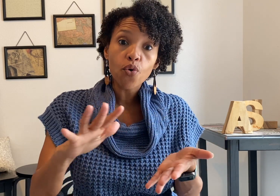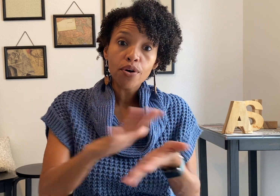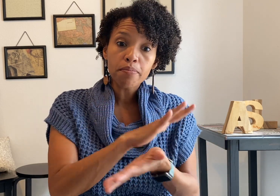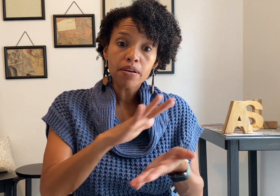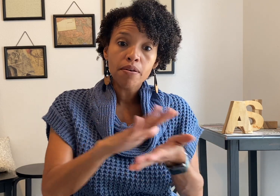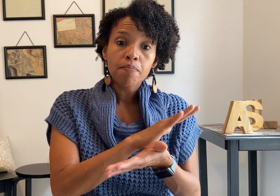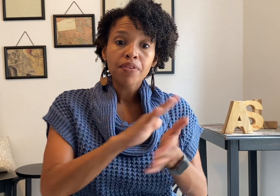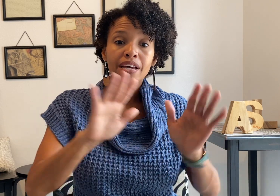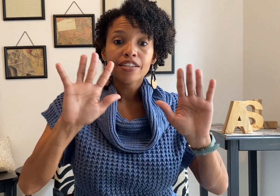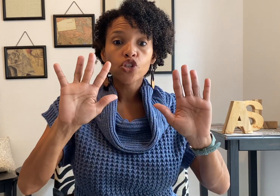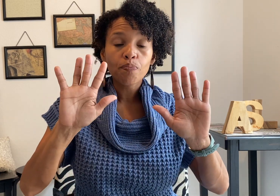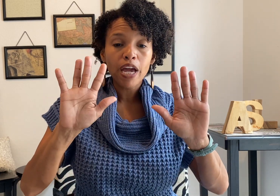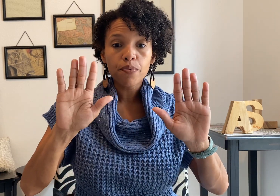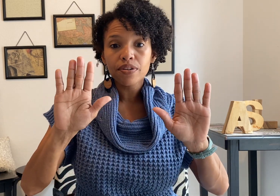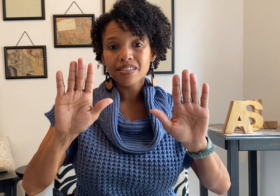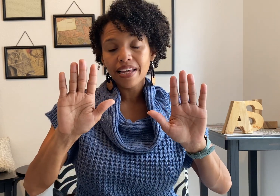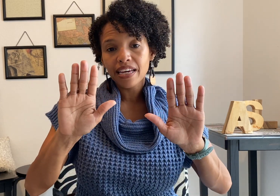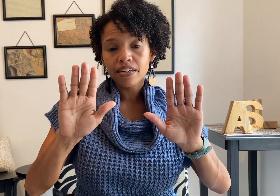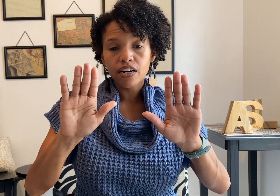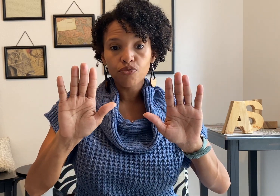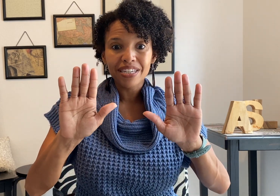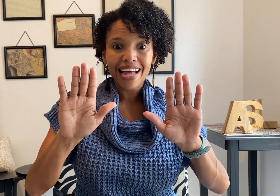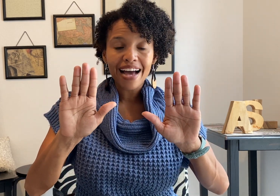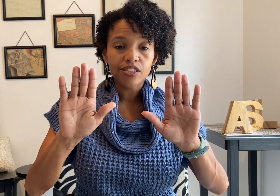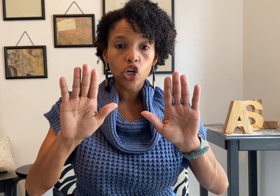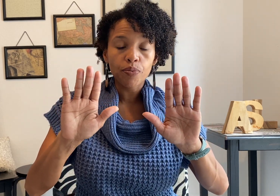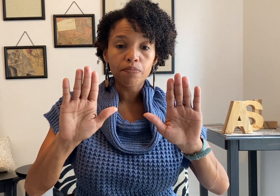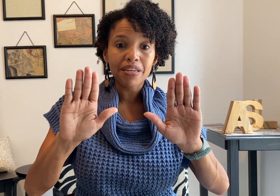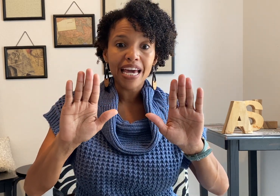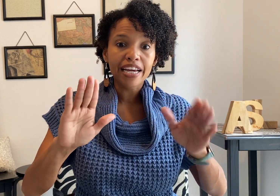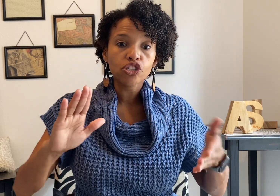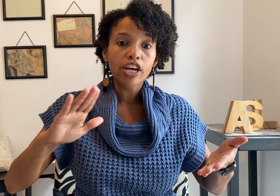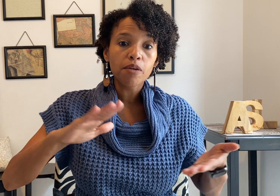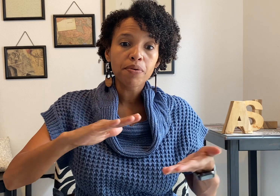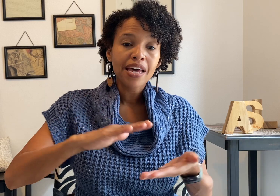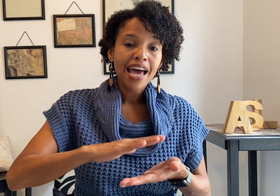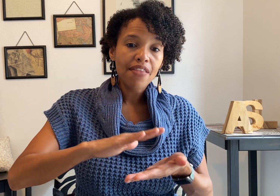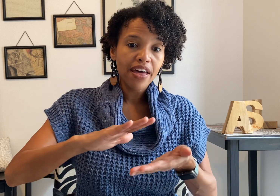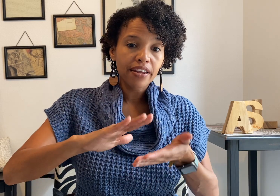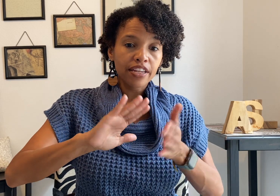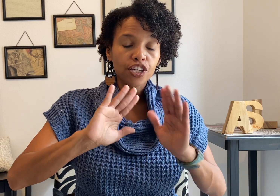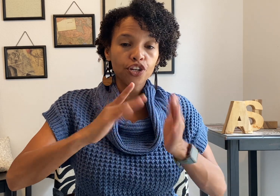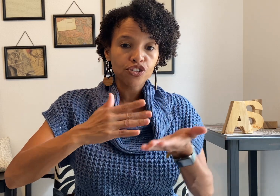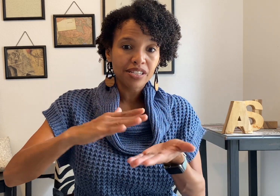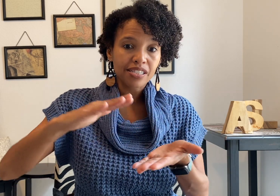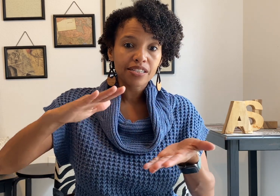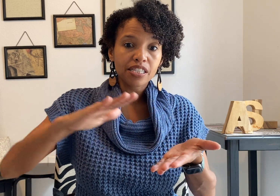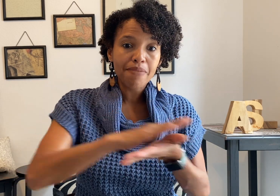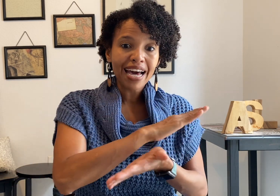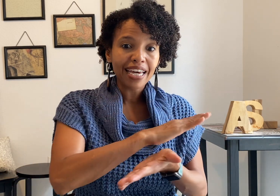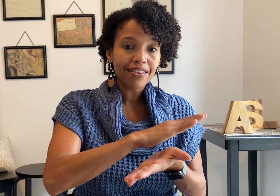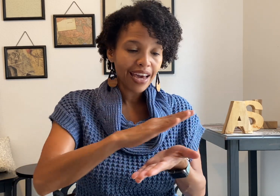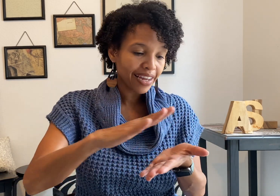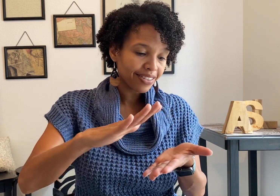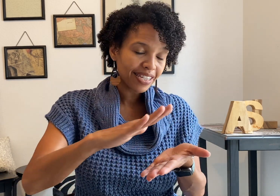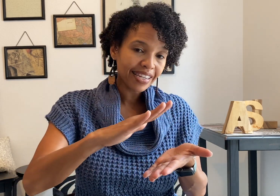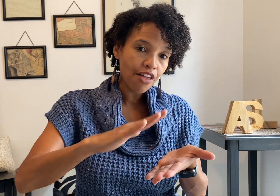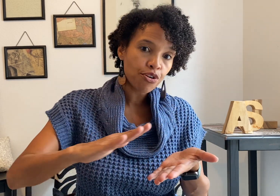form. And so paper is like a relaxed open B hand shape, and then you're just smacking the hands together,